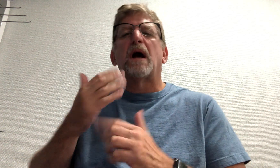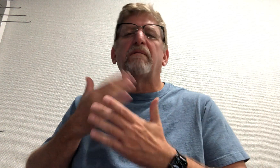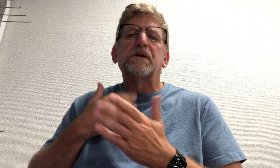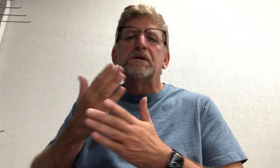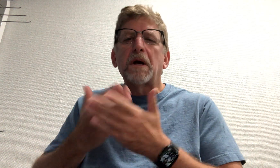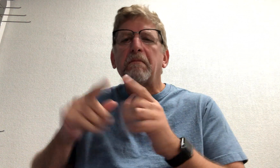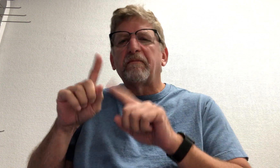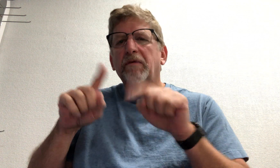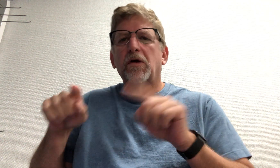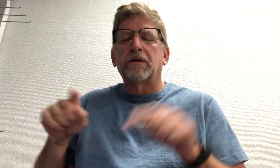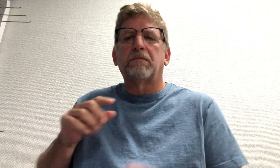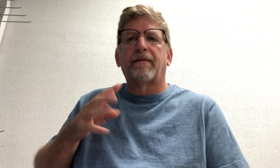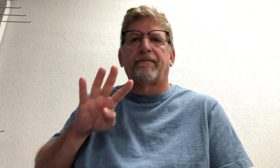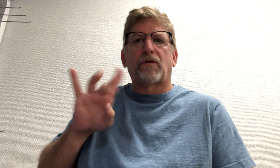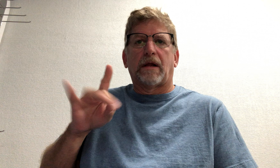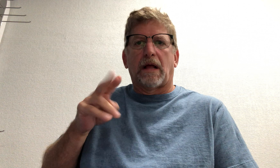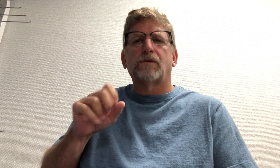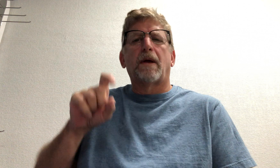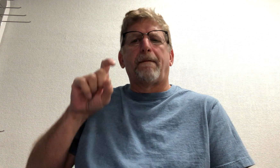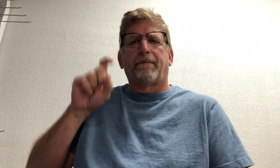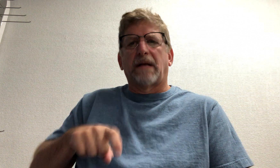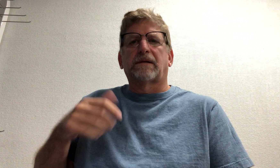I'll just go get that covered for you. Okay.